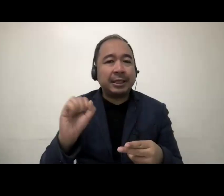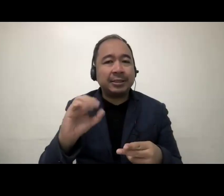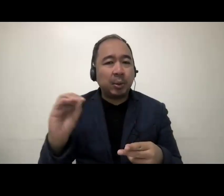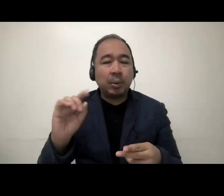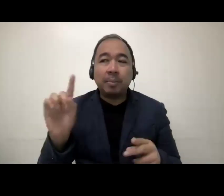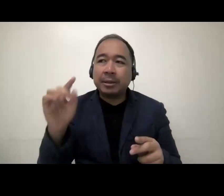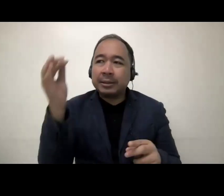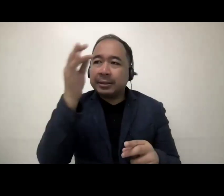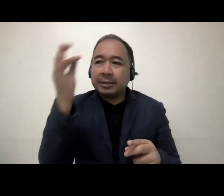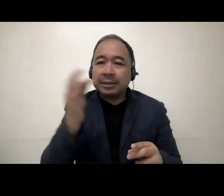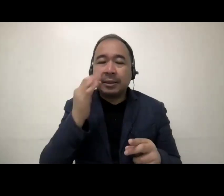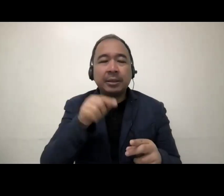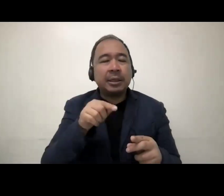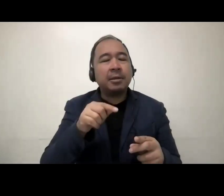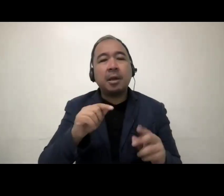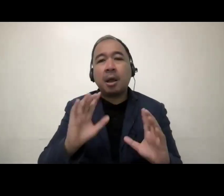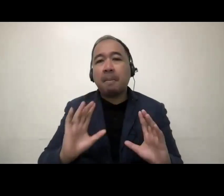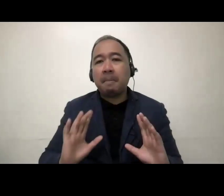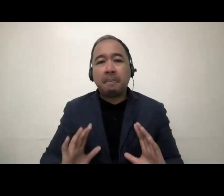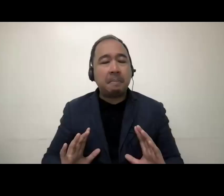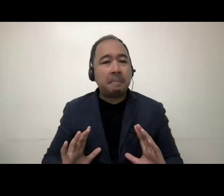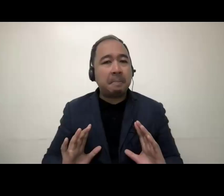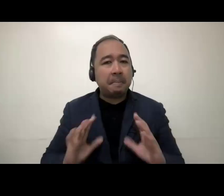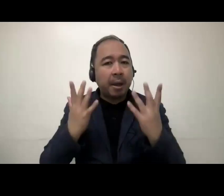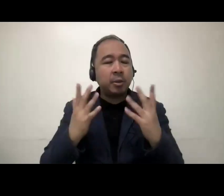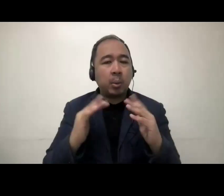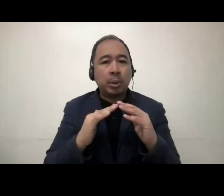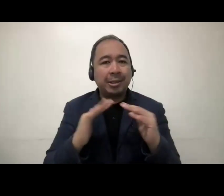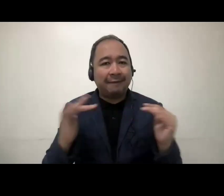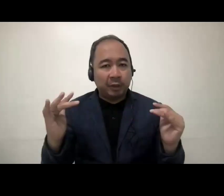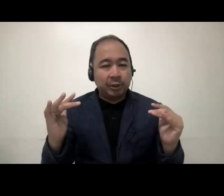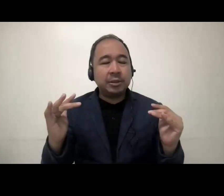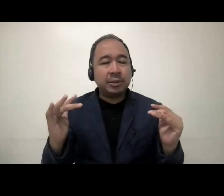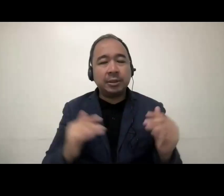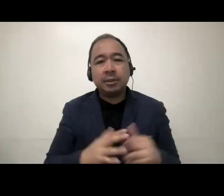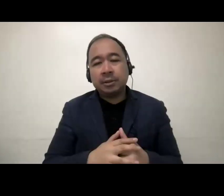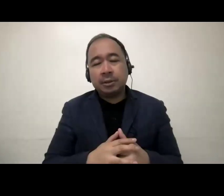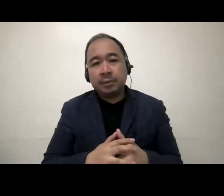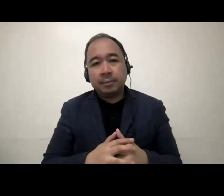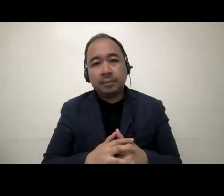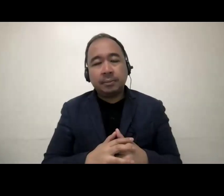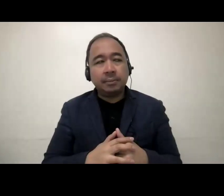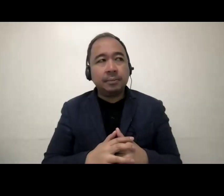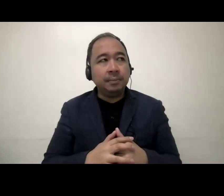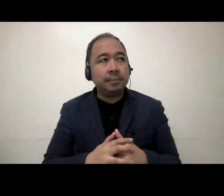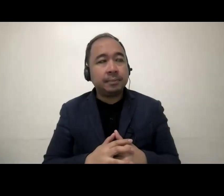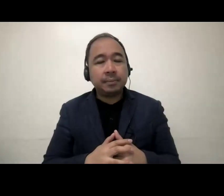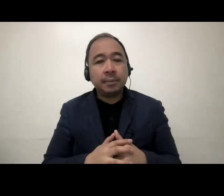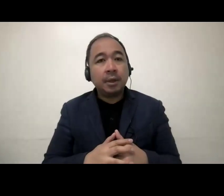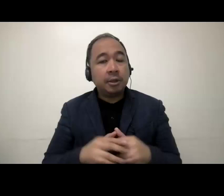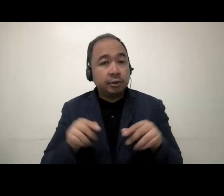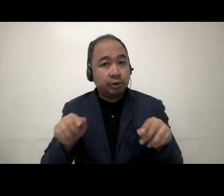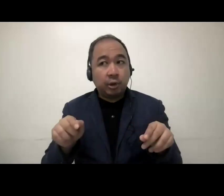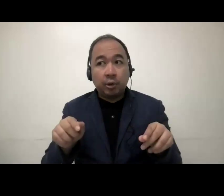around biodiversity as well. So in some cases,